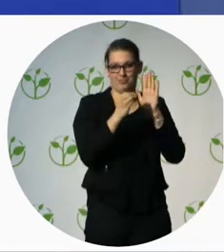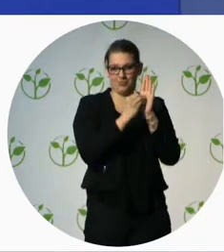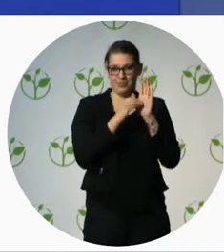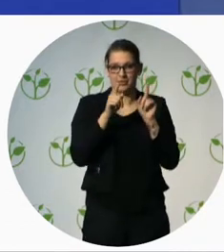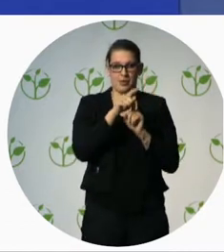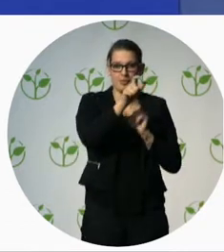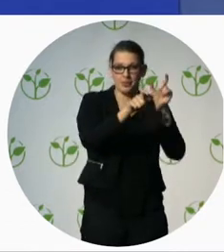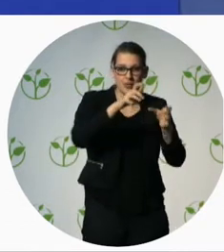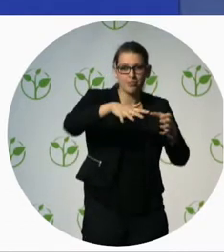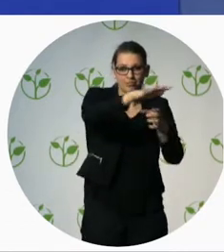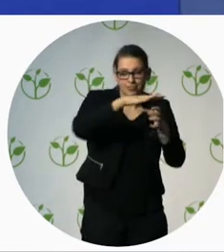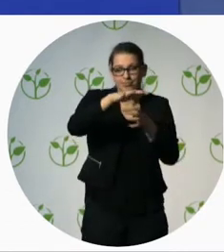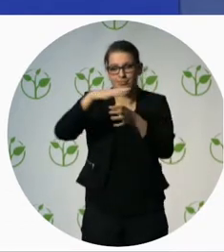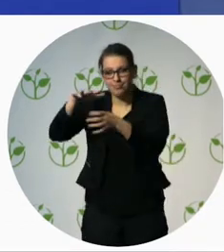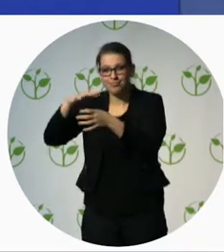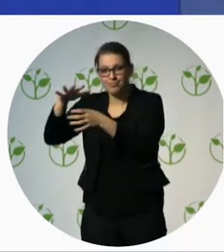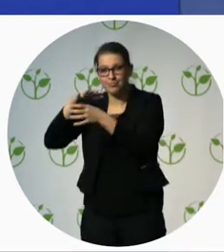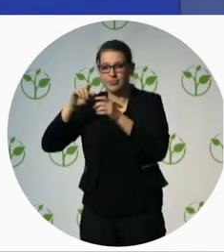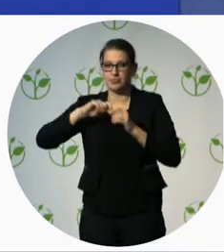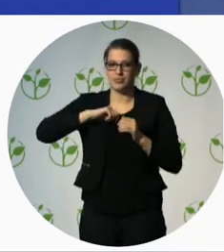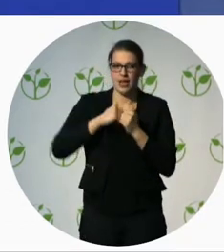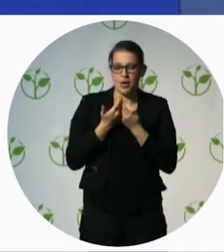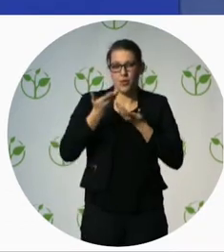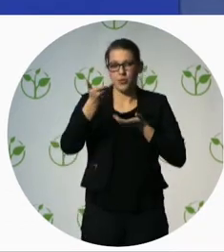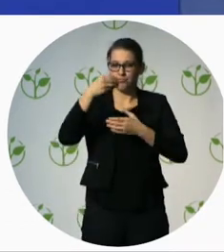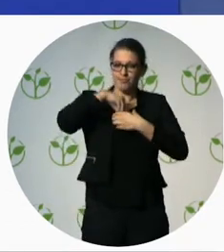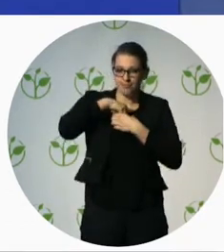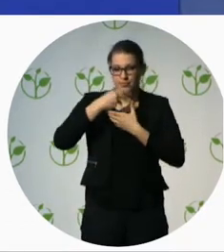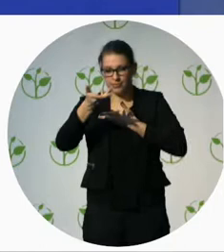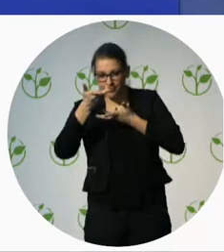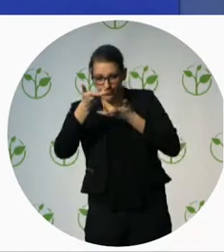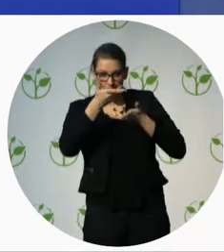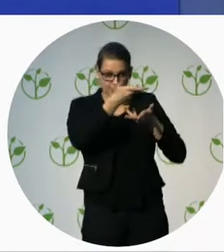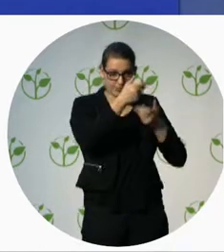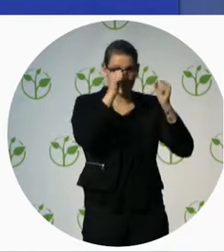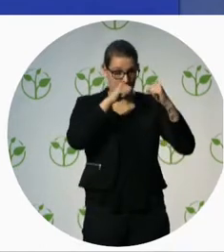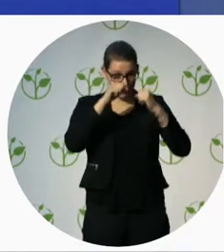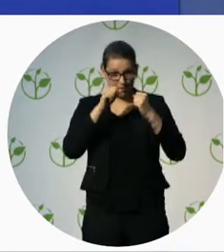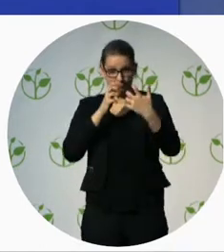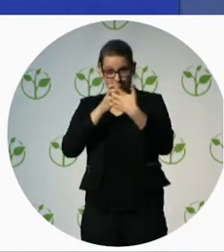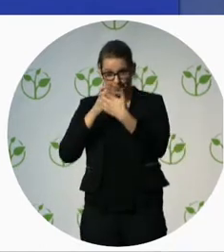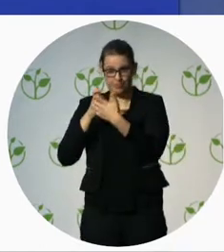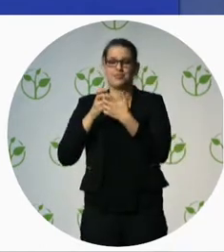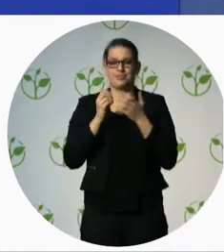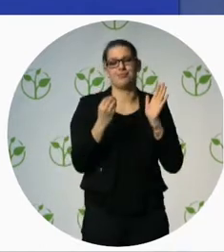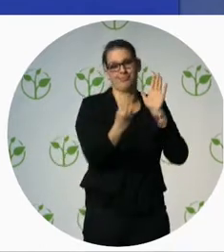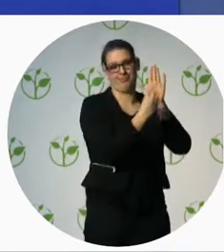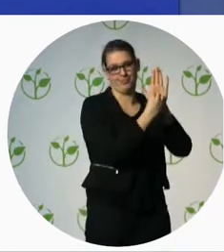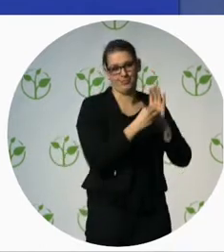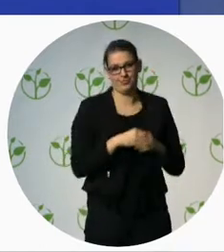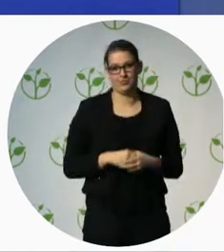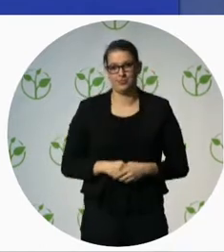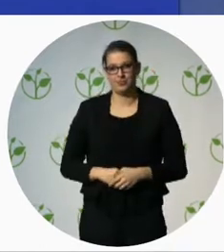accessibility. If we cannot start, I mean, we didn't start from the beginning thinking, let's make a